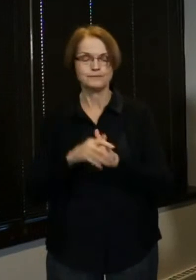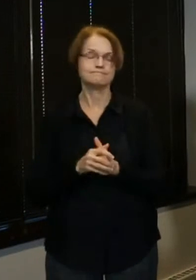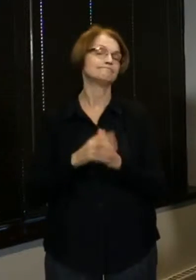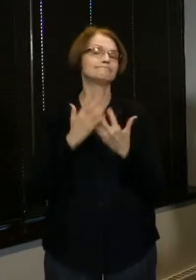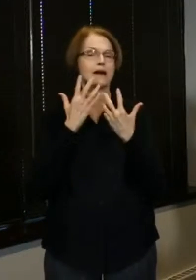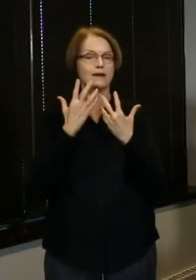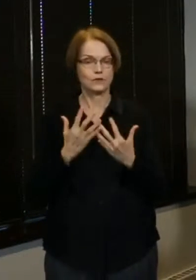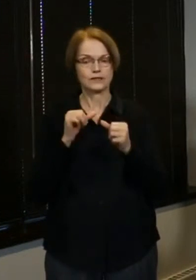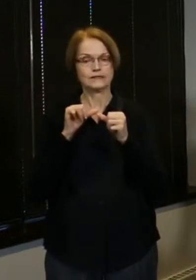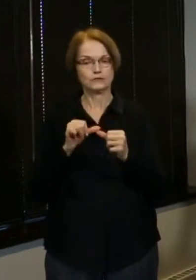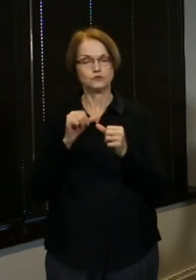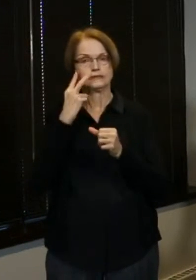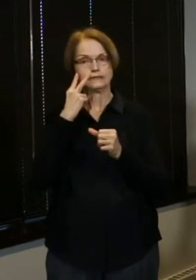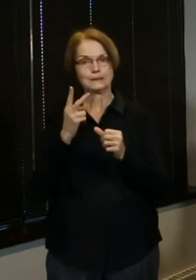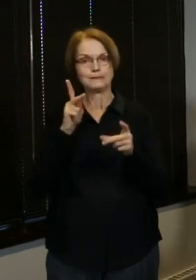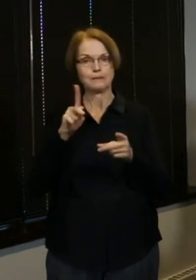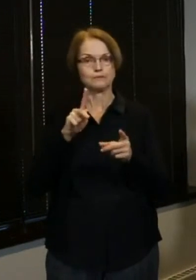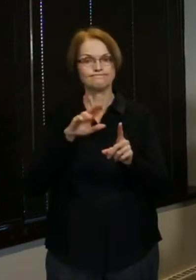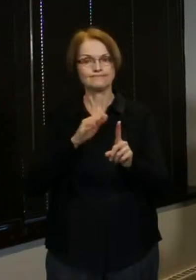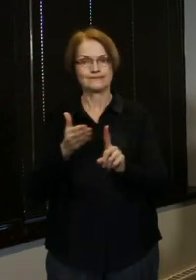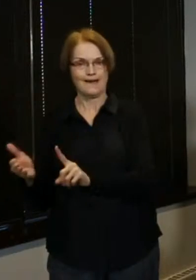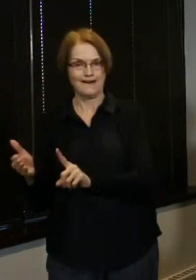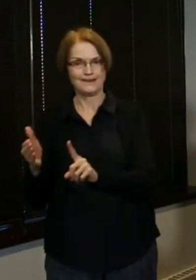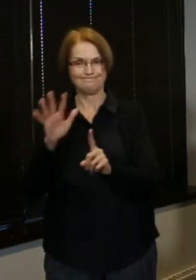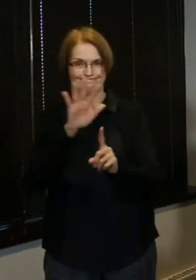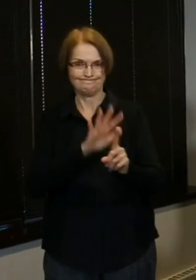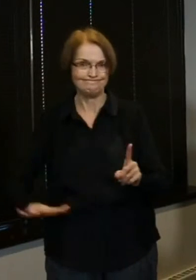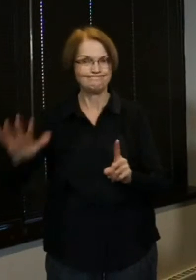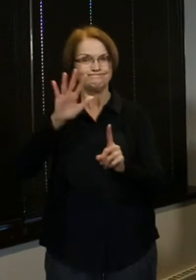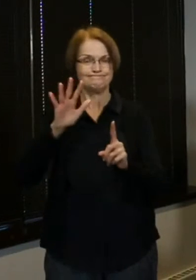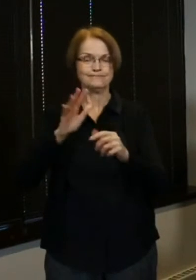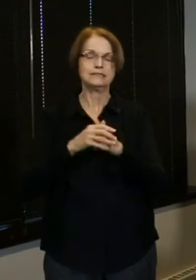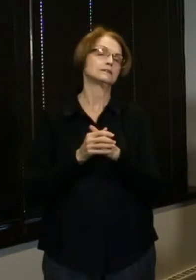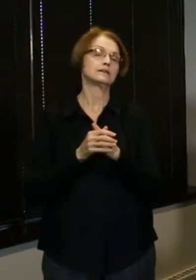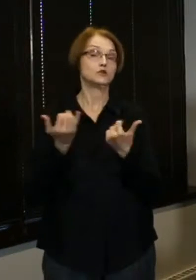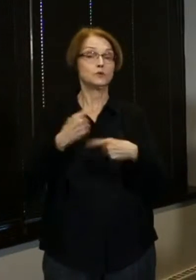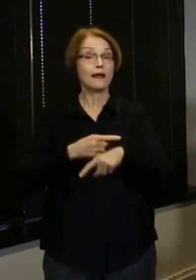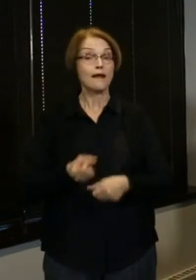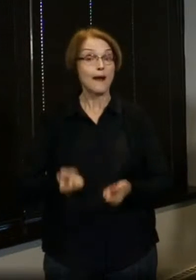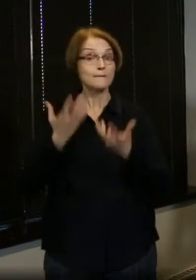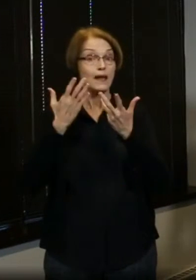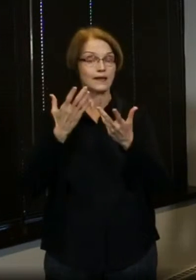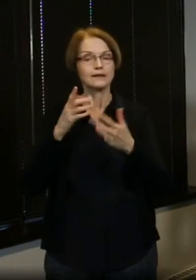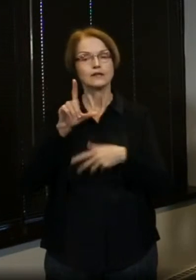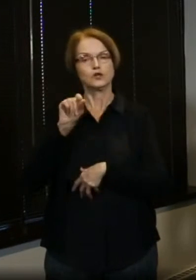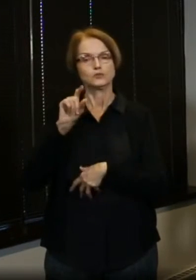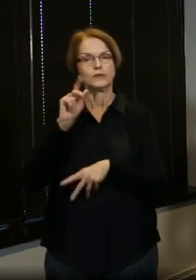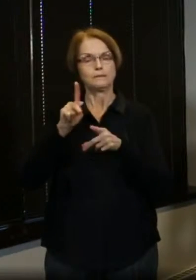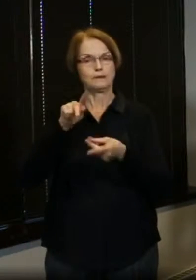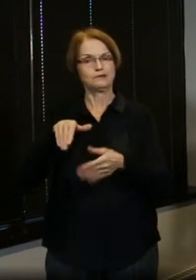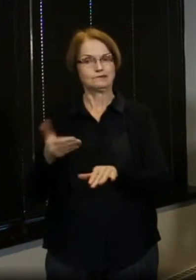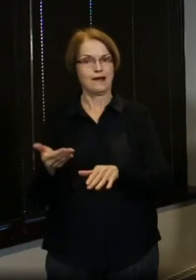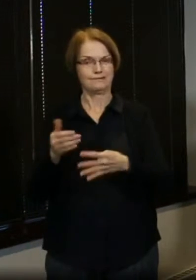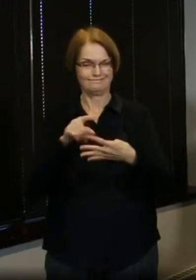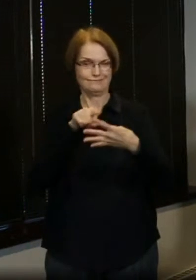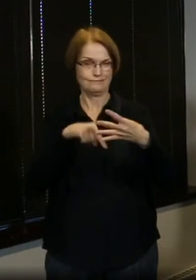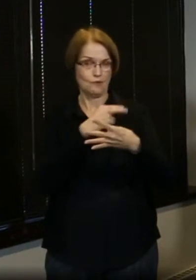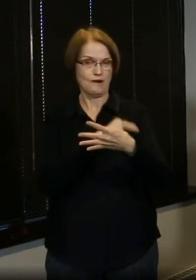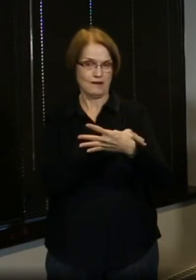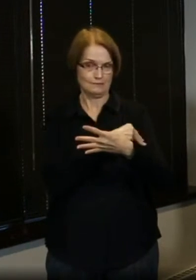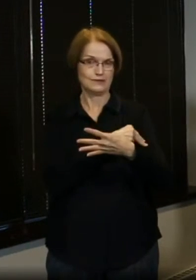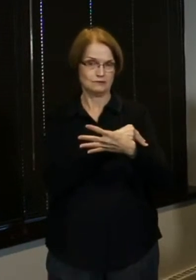Unfortunately, we continue to see deaths across the metropolitan area. Today we're reporting 20 COVID deaths in our task force